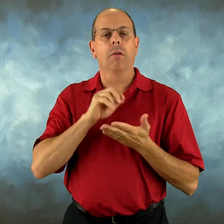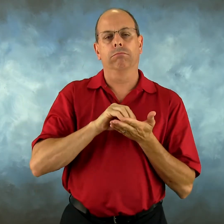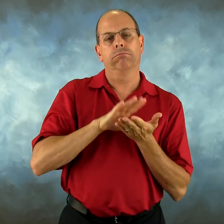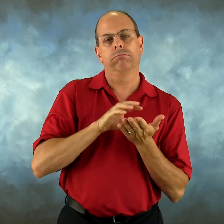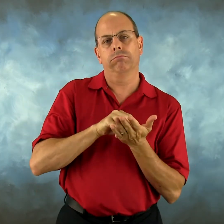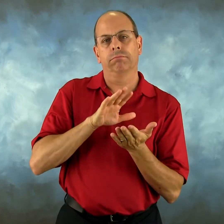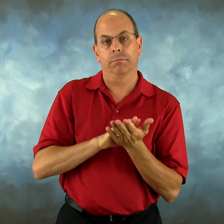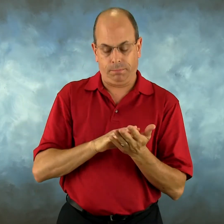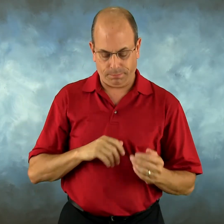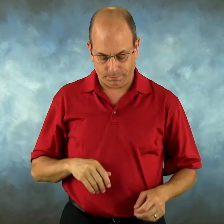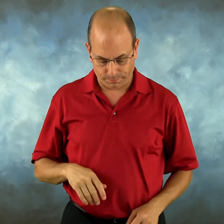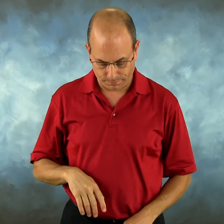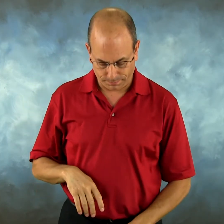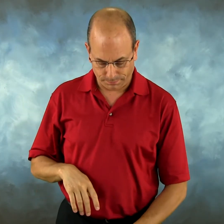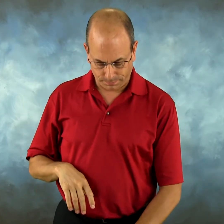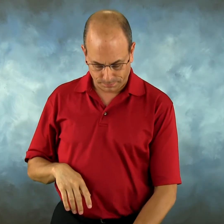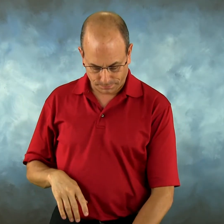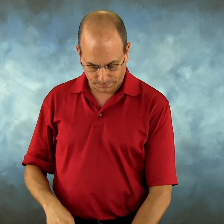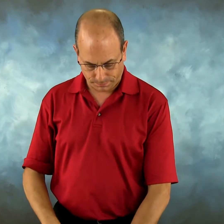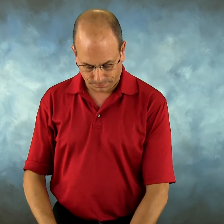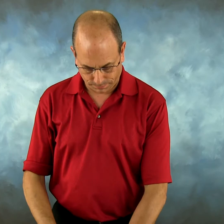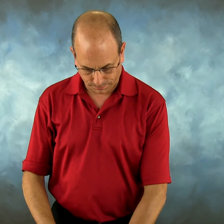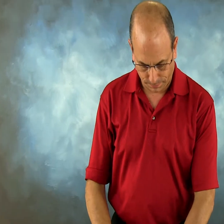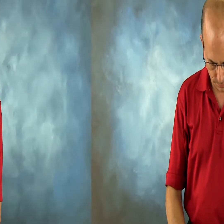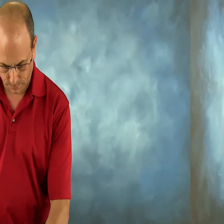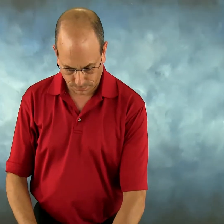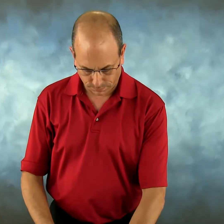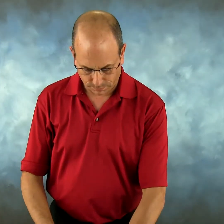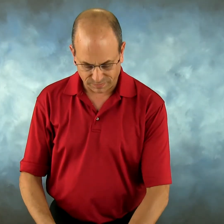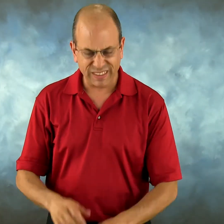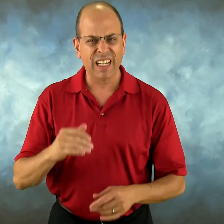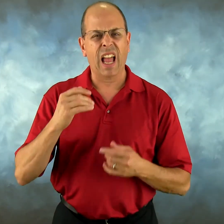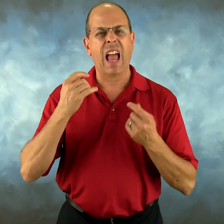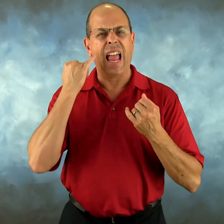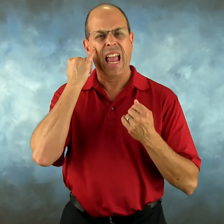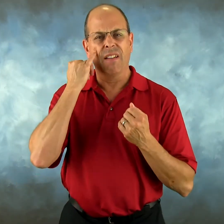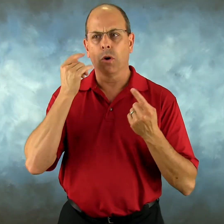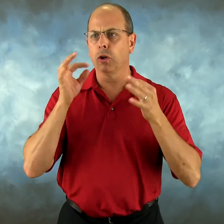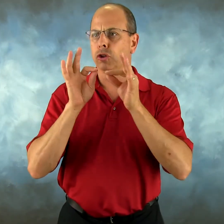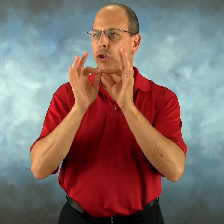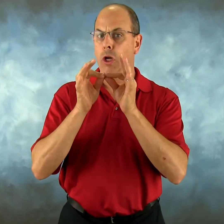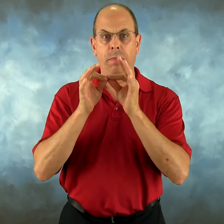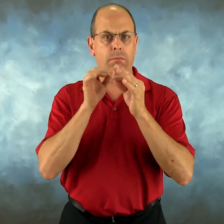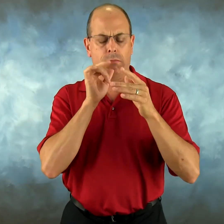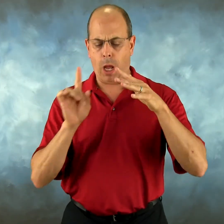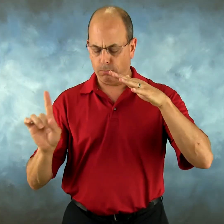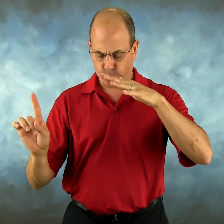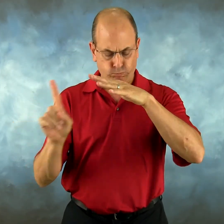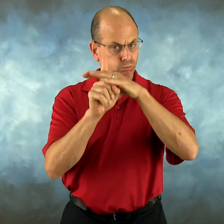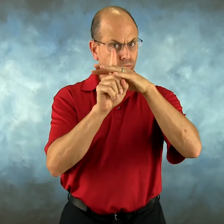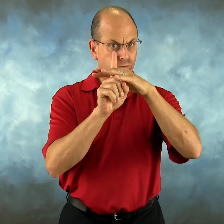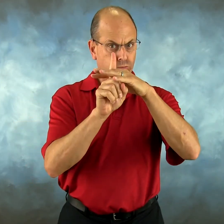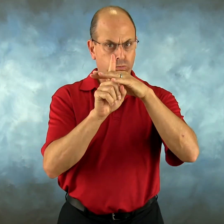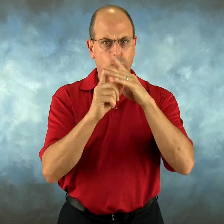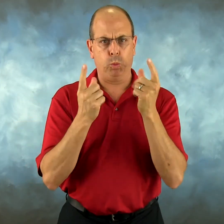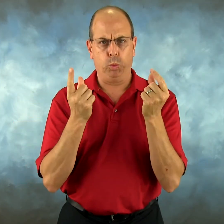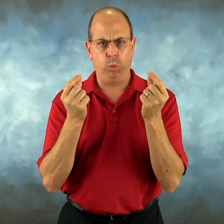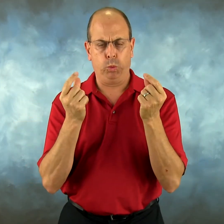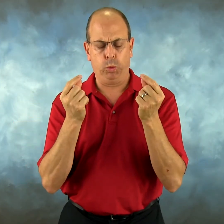as if they are the deaf patient. That way you can document what is needed. If an interpreter